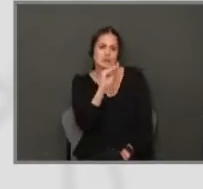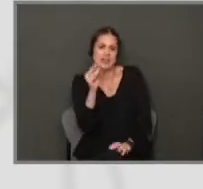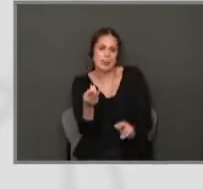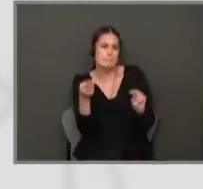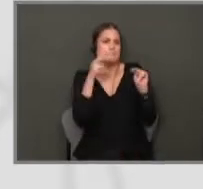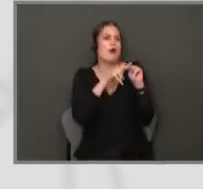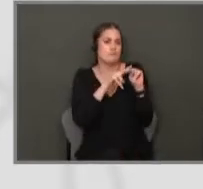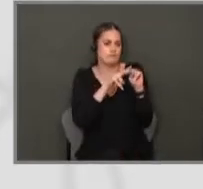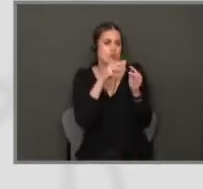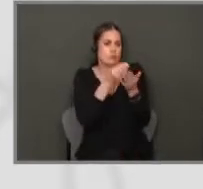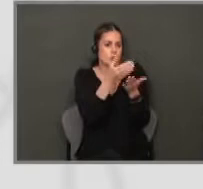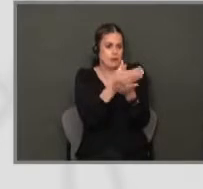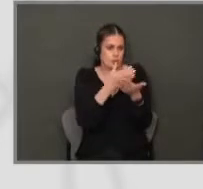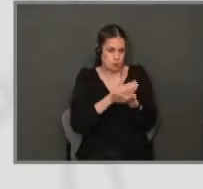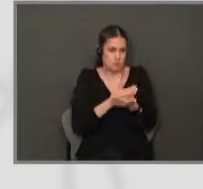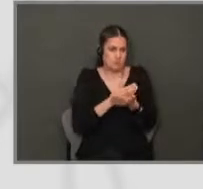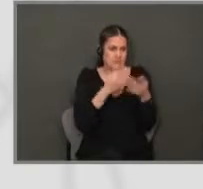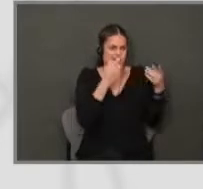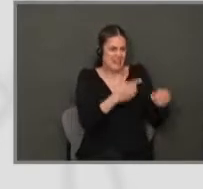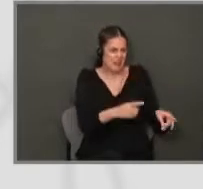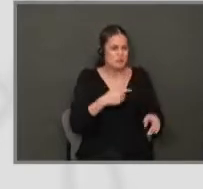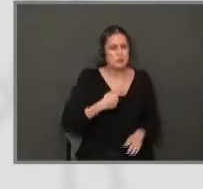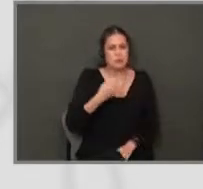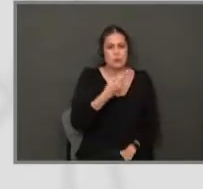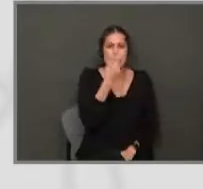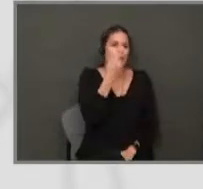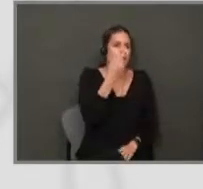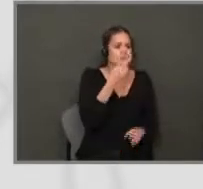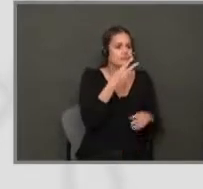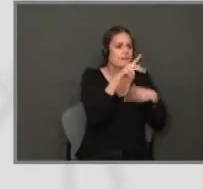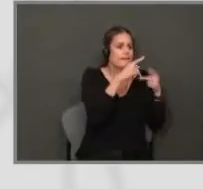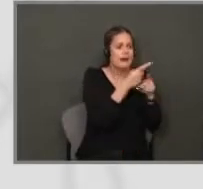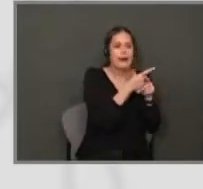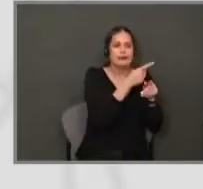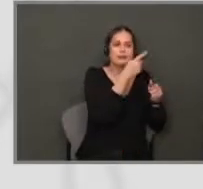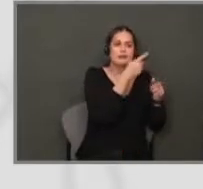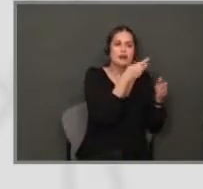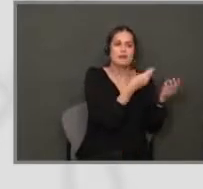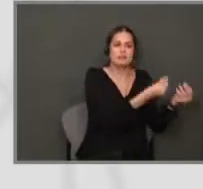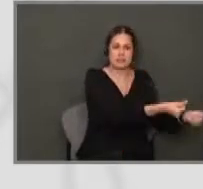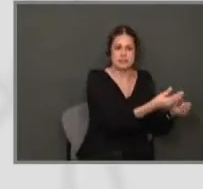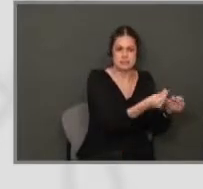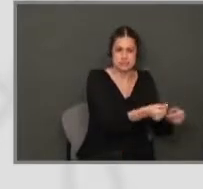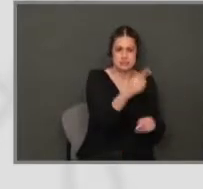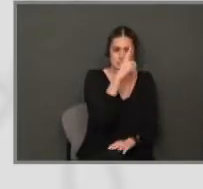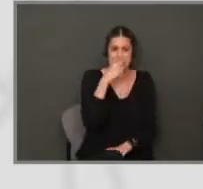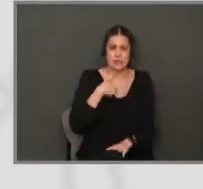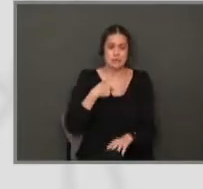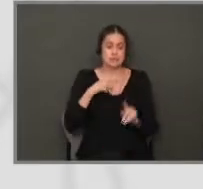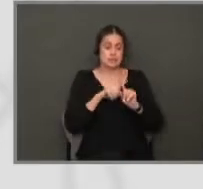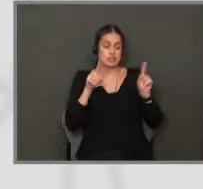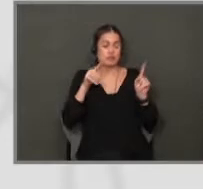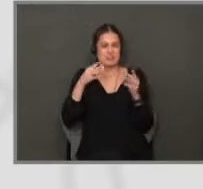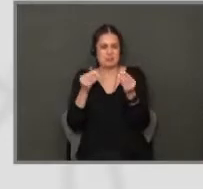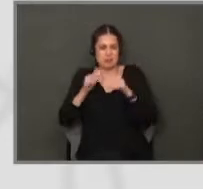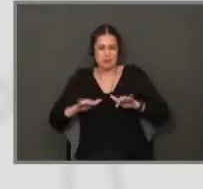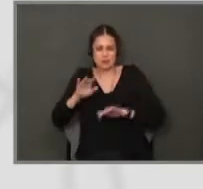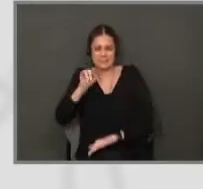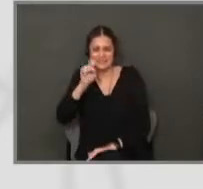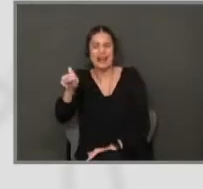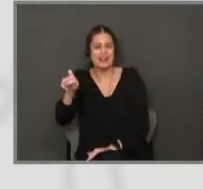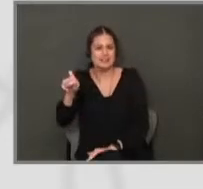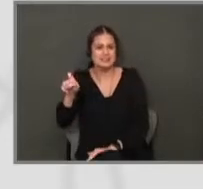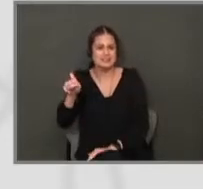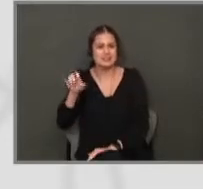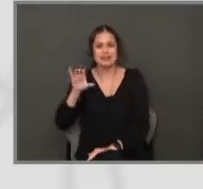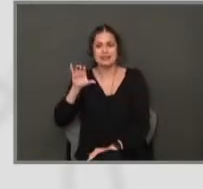when that happens, we generally use that money for one type of expenses, because this revenue, unlike sales tax or property tax, does